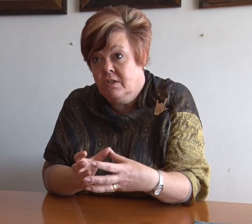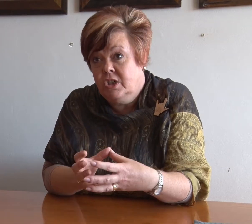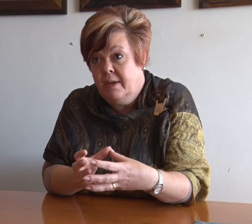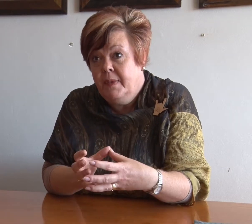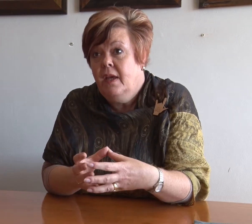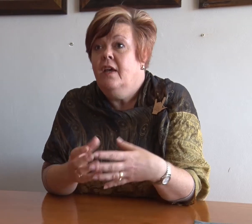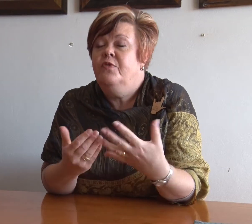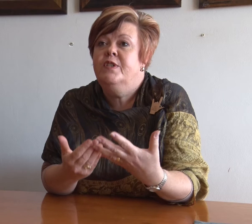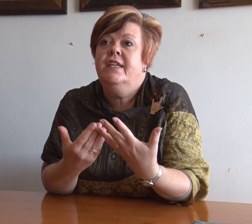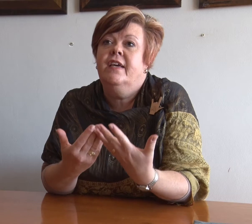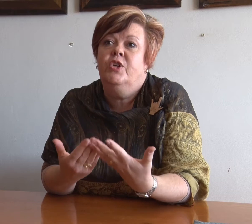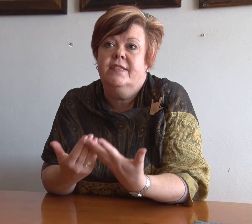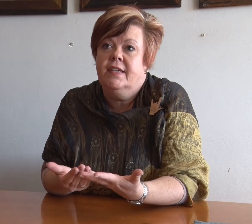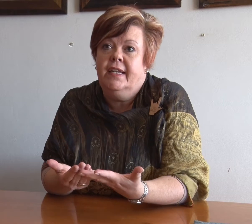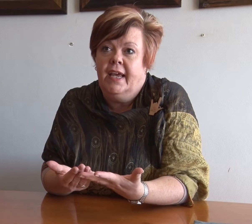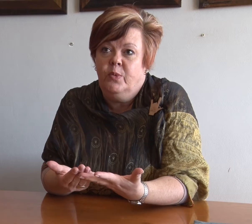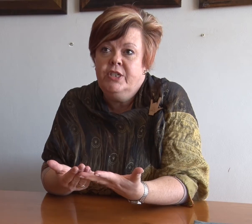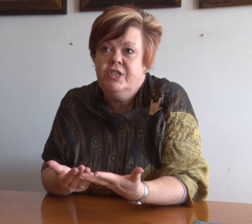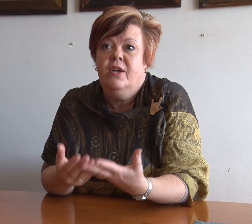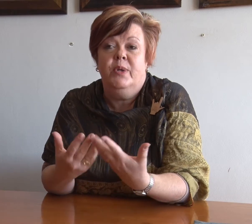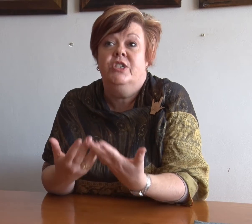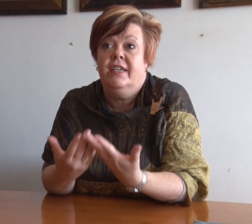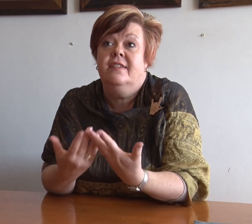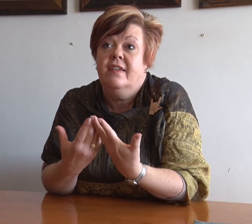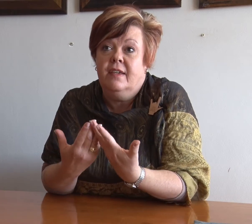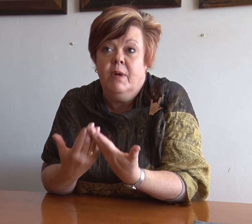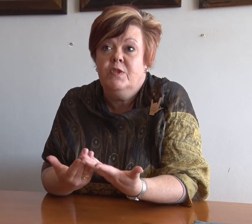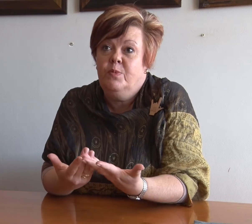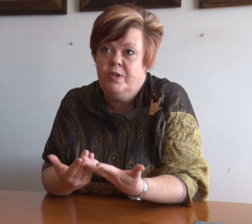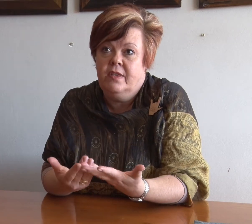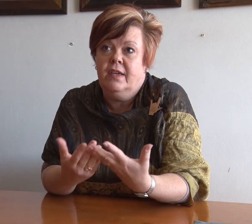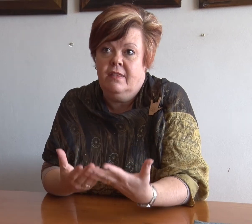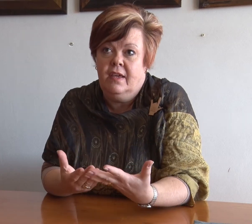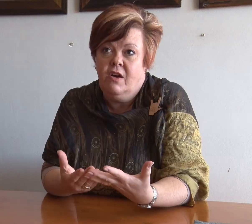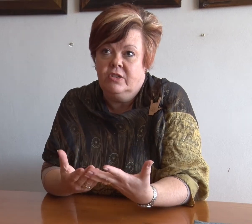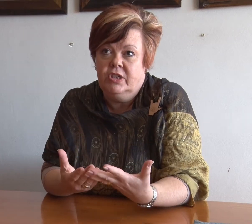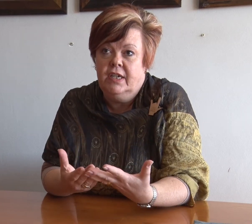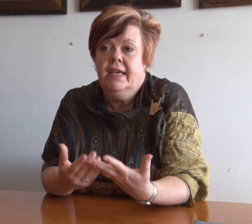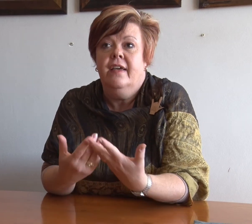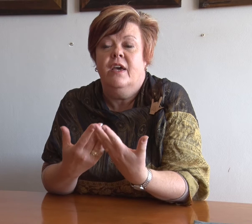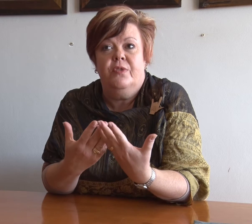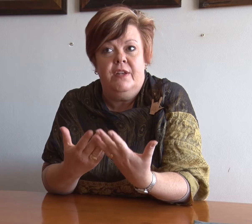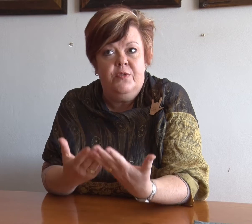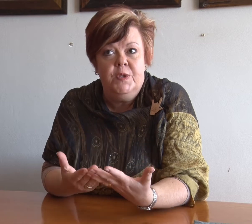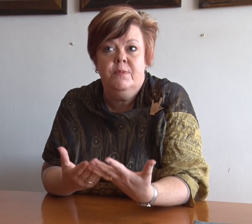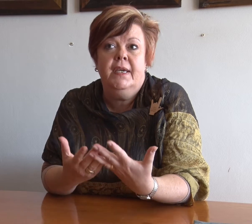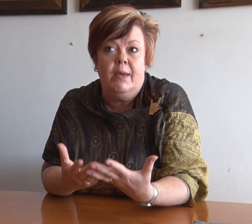culture. Firstly, they look at sign language, which is the most important thing in their culture. They will then first be